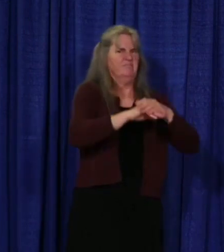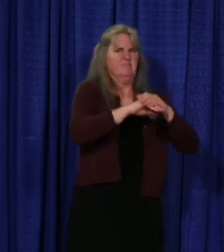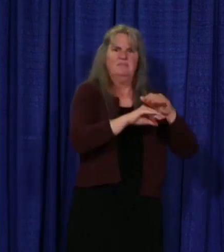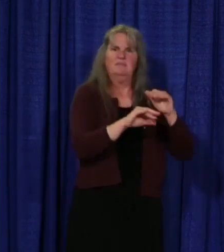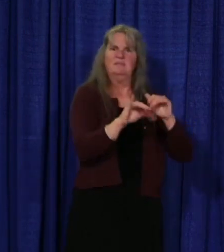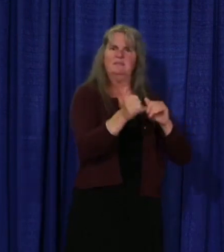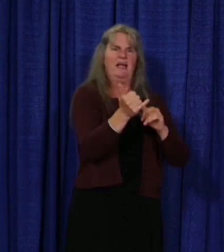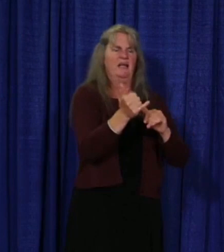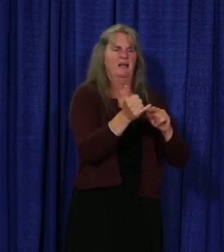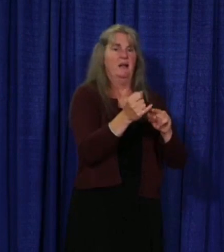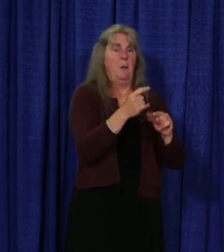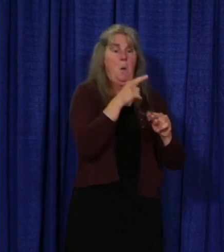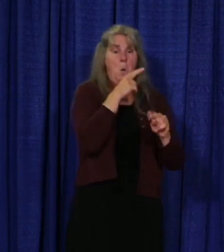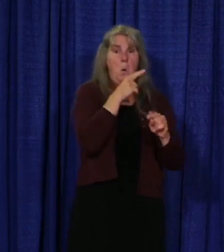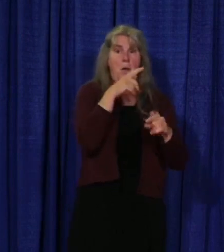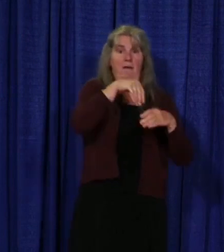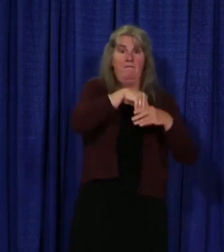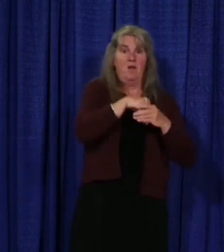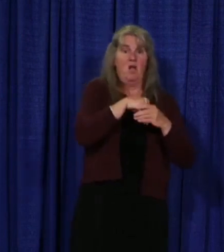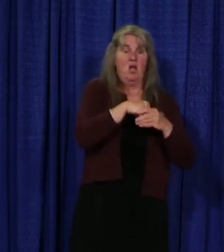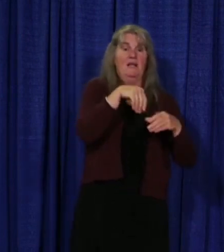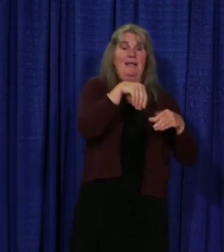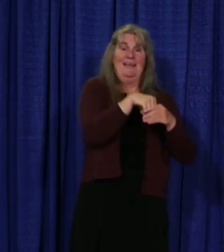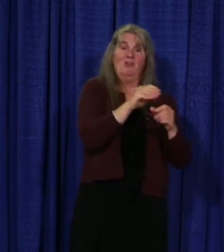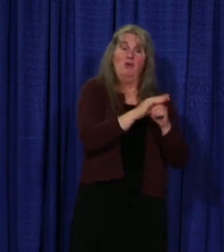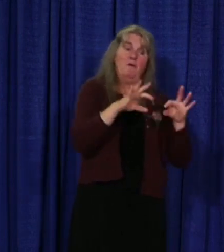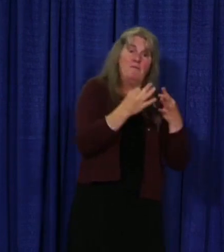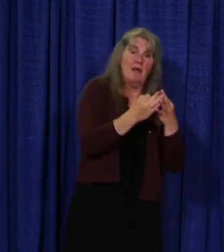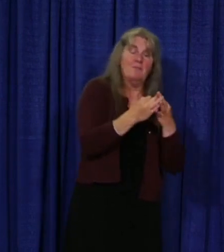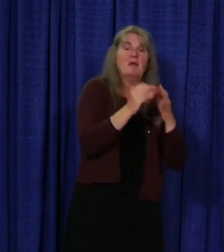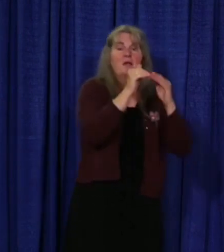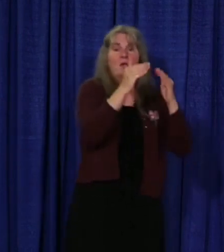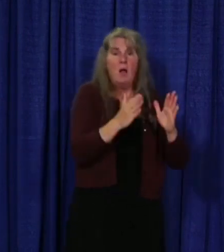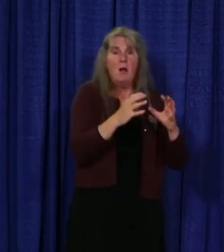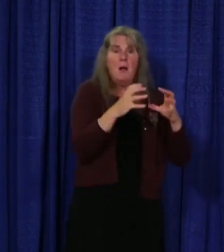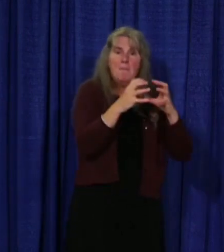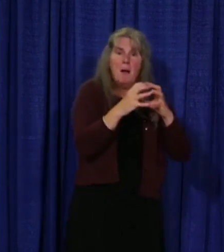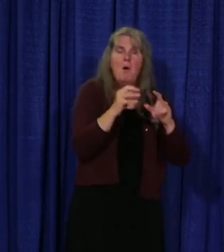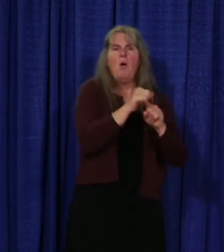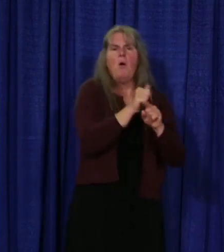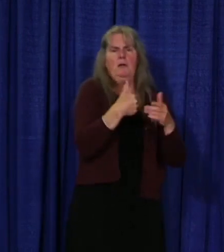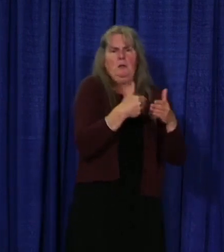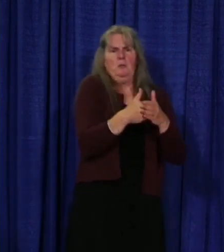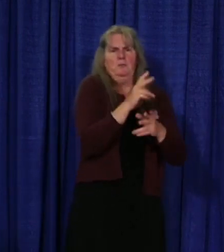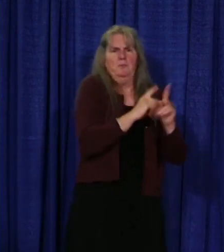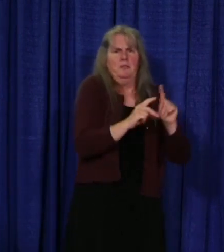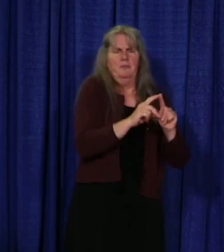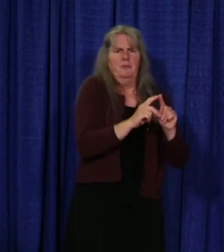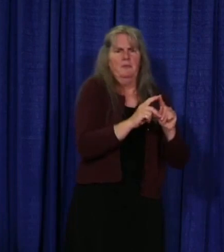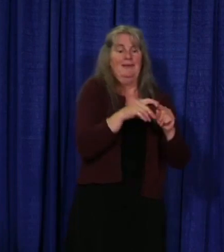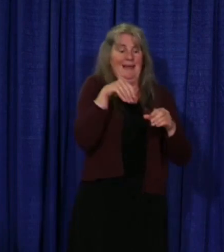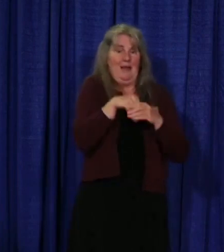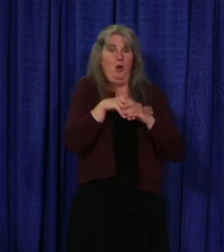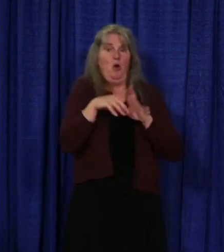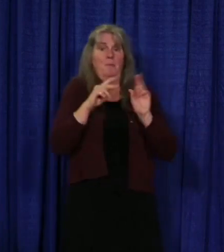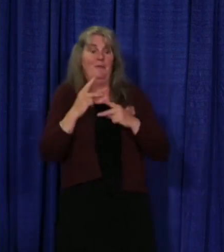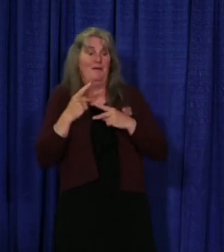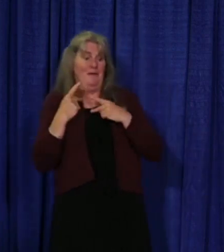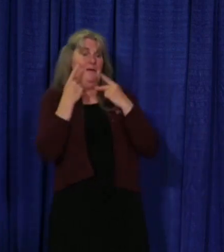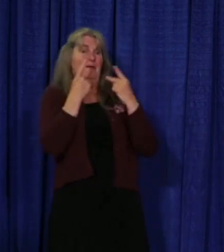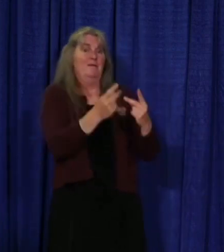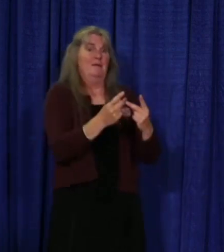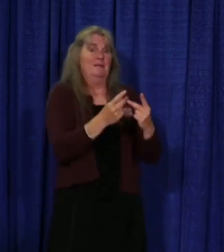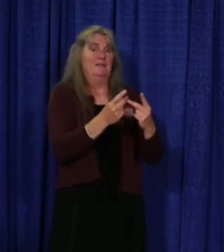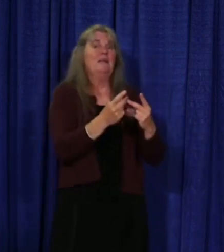include members of your bubble or close social circle only. Otherwise, indoor visitors should ensure that they are